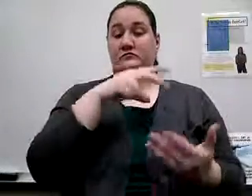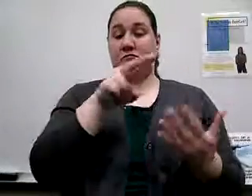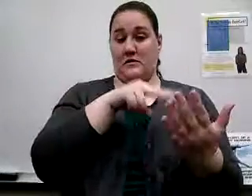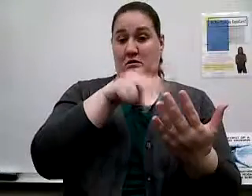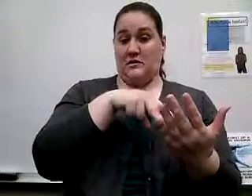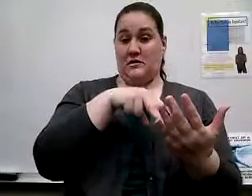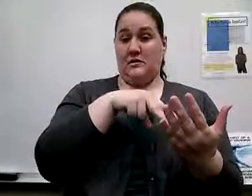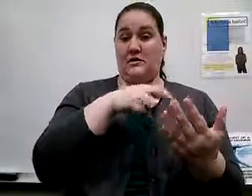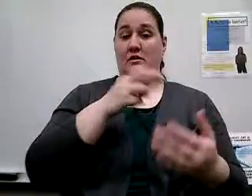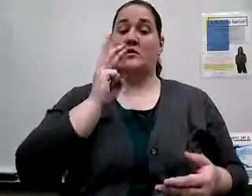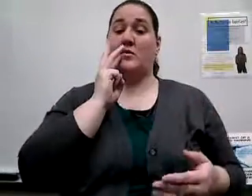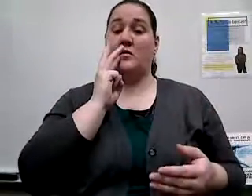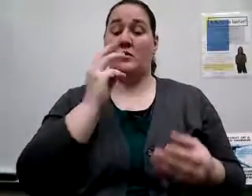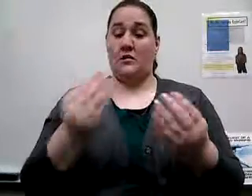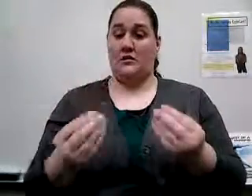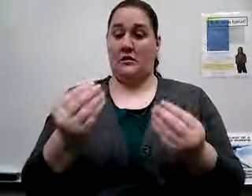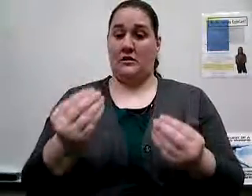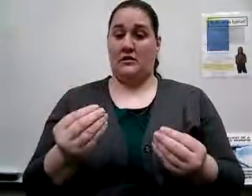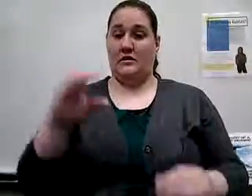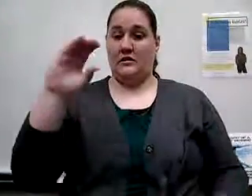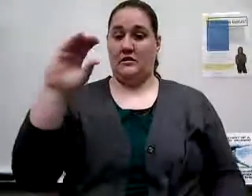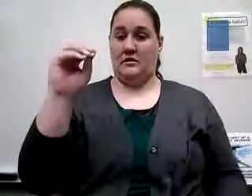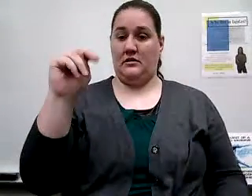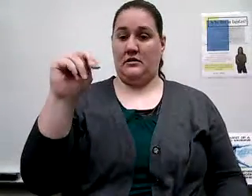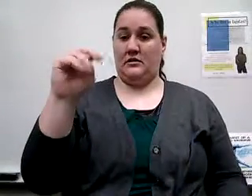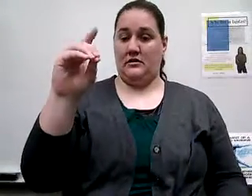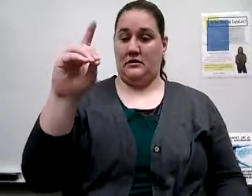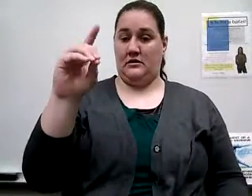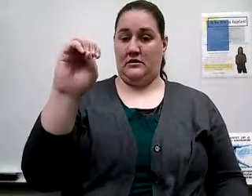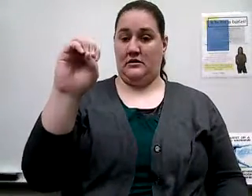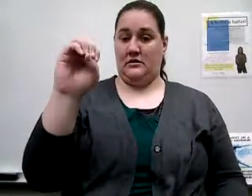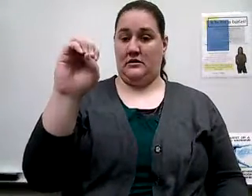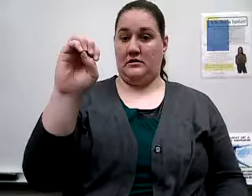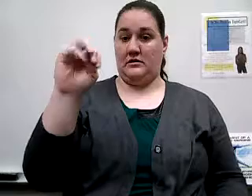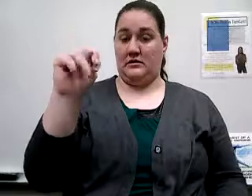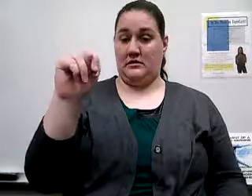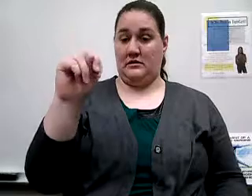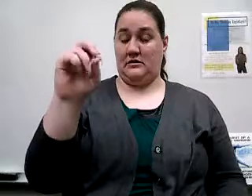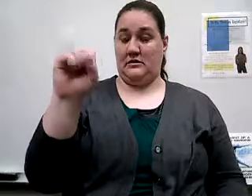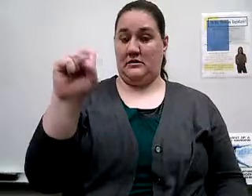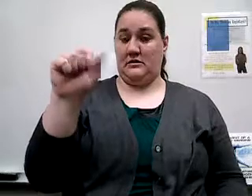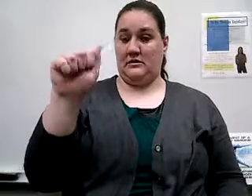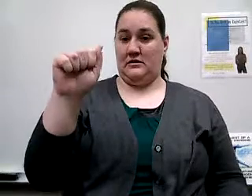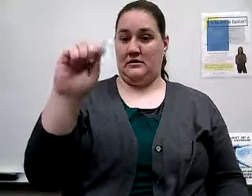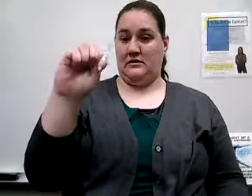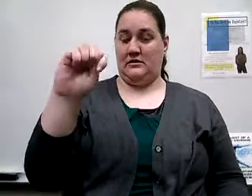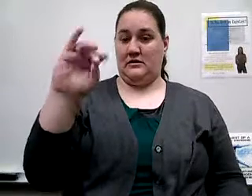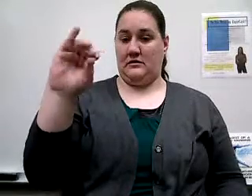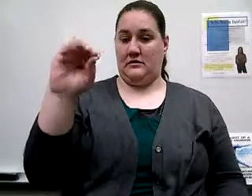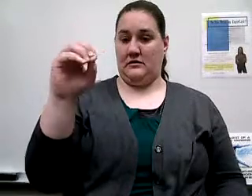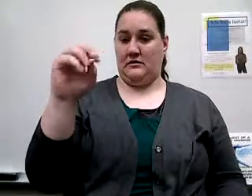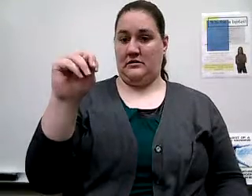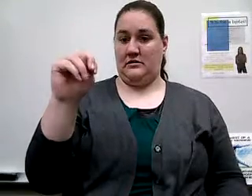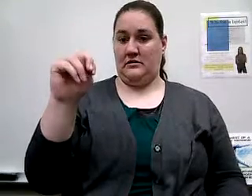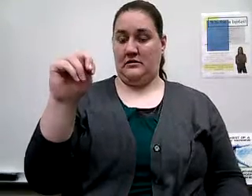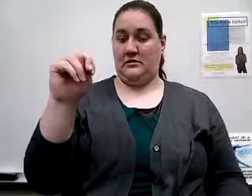review over humidity and condensation and evaporation, things like that. What we're going to do today is go through and look at those. The first